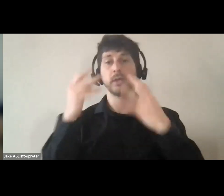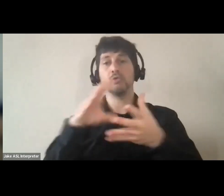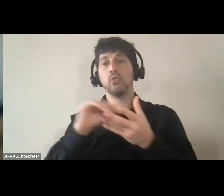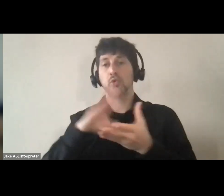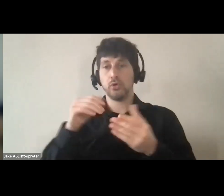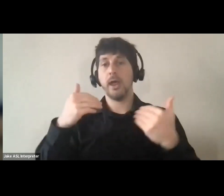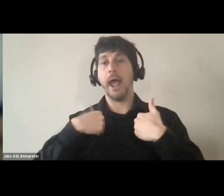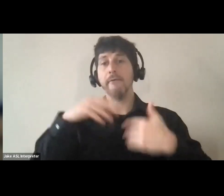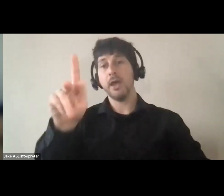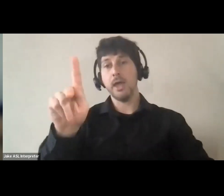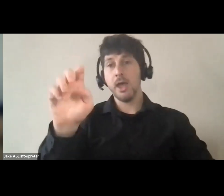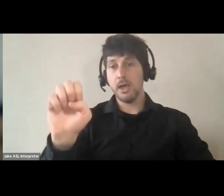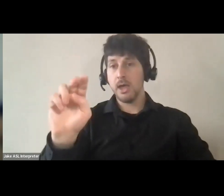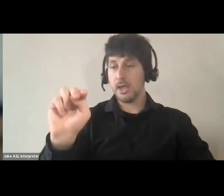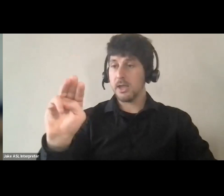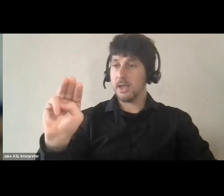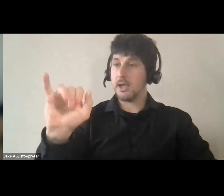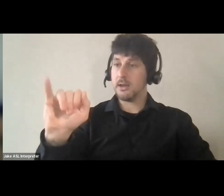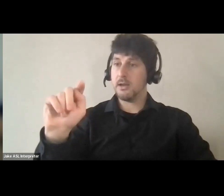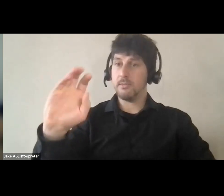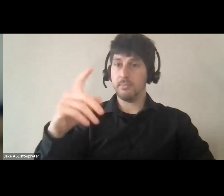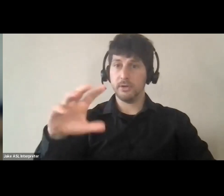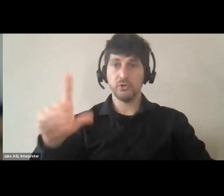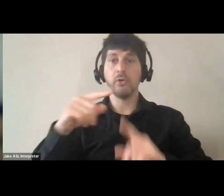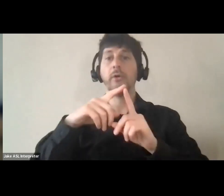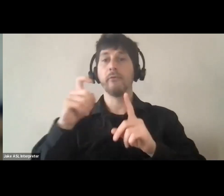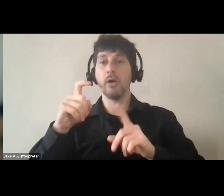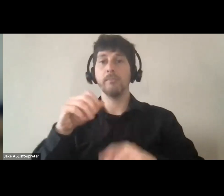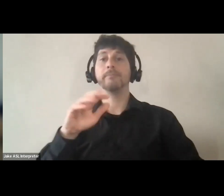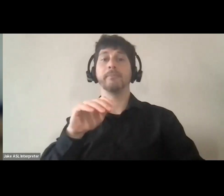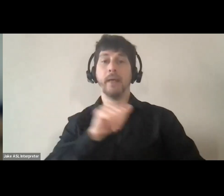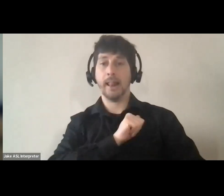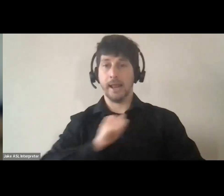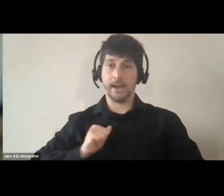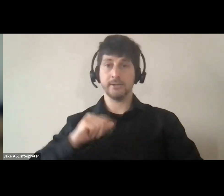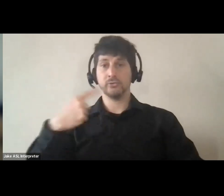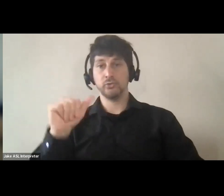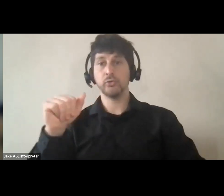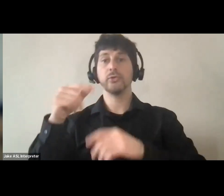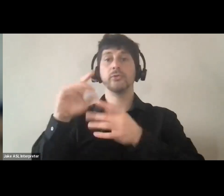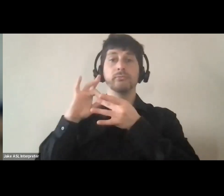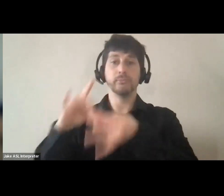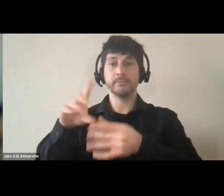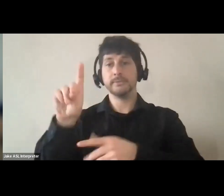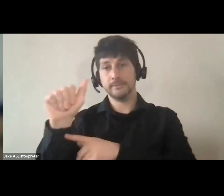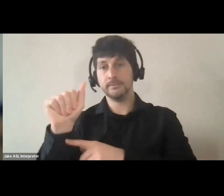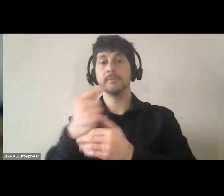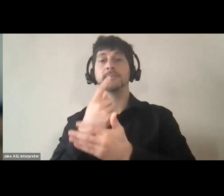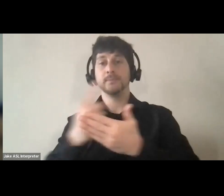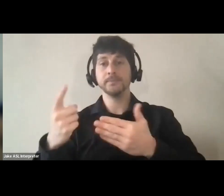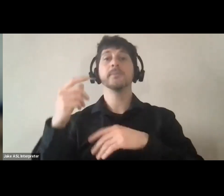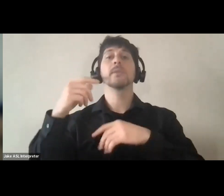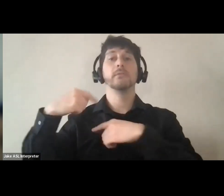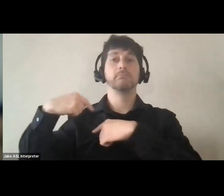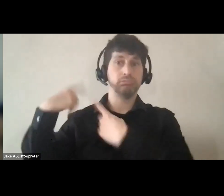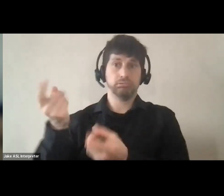Ken Mitchell. He is from Disability Link in Atlanta, Georgia. And he has been a part of many of our presentations in the